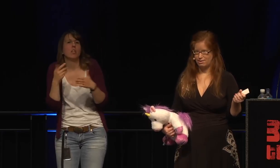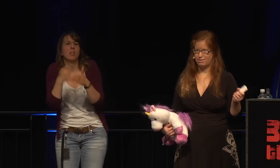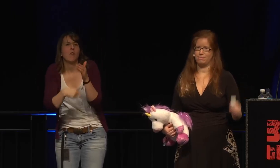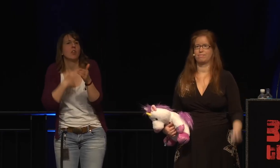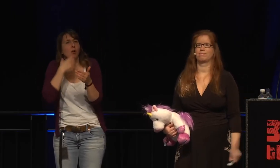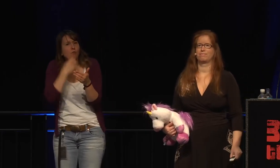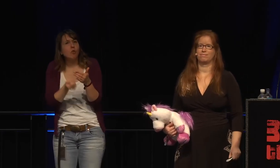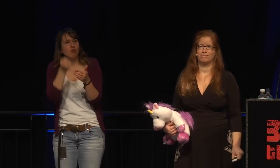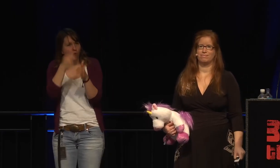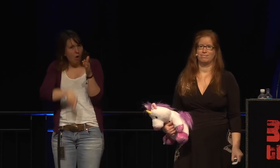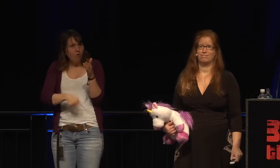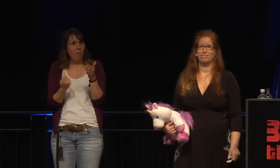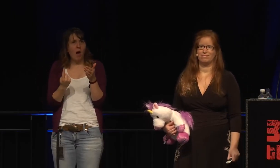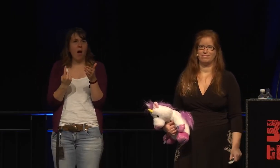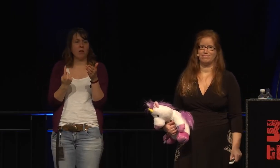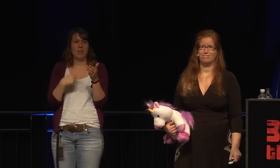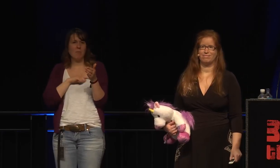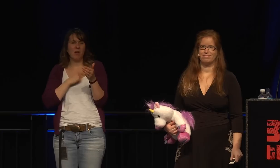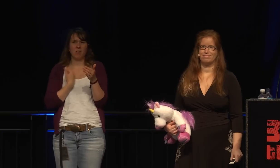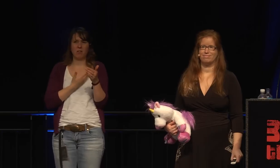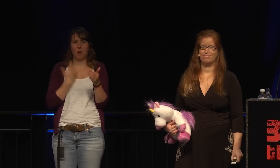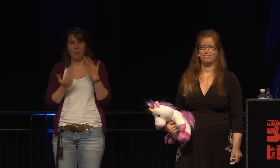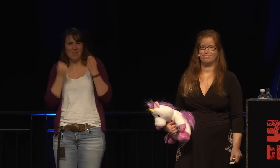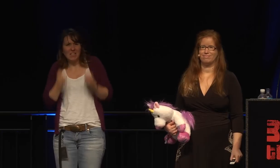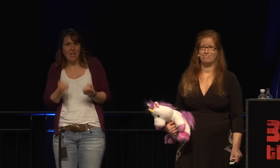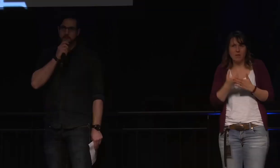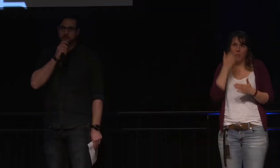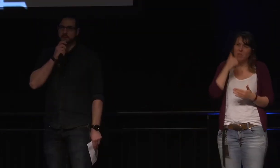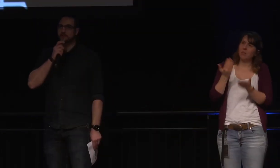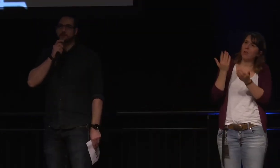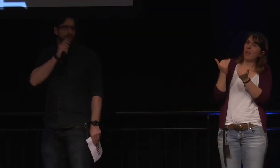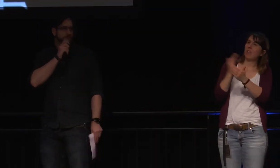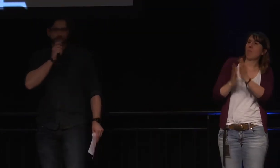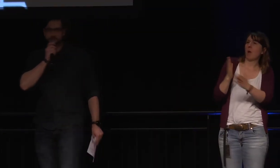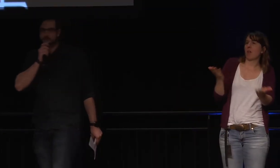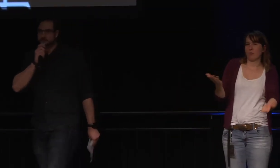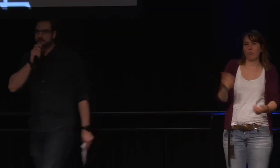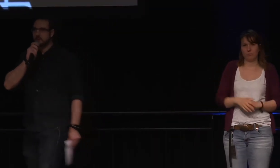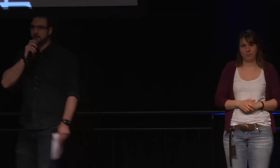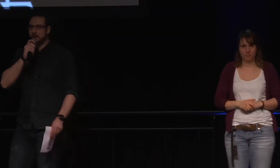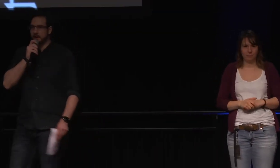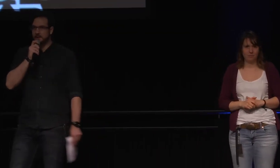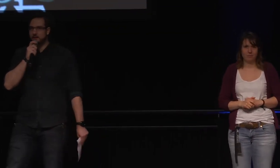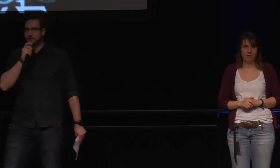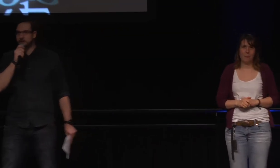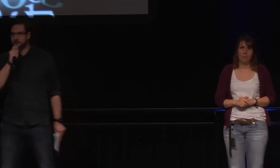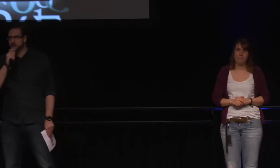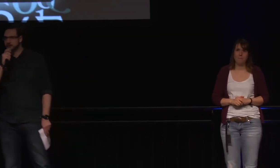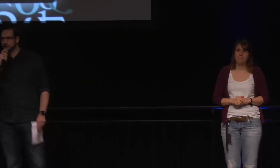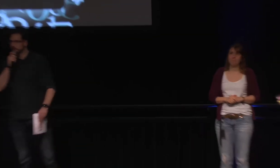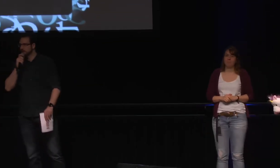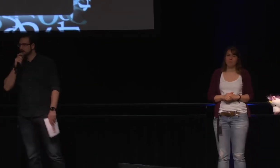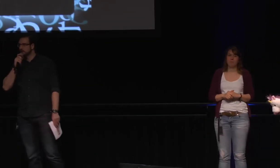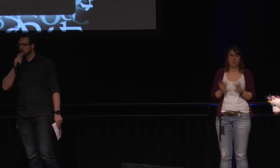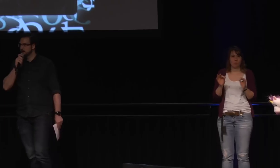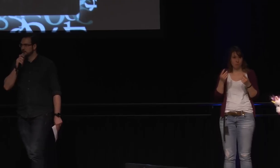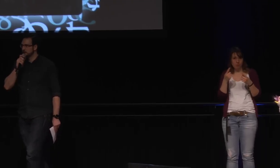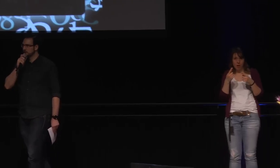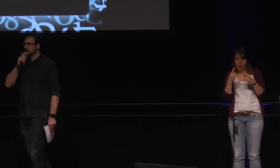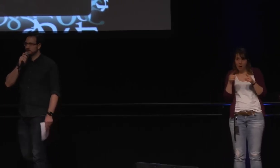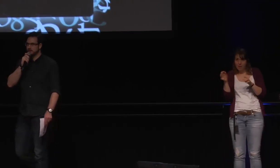call them and say, well, what kind of security is built in this device. Can you tell me?